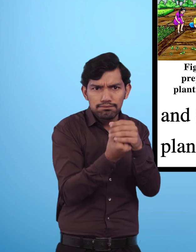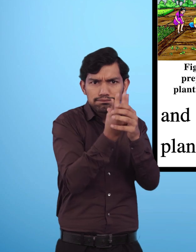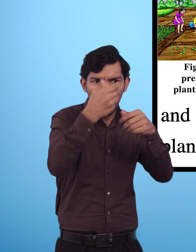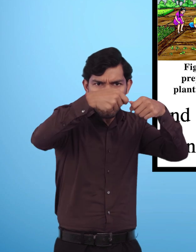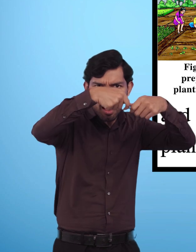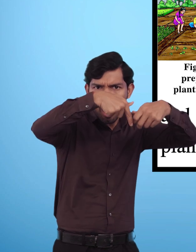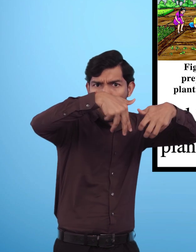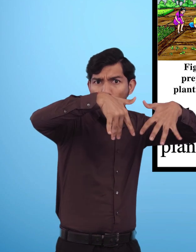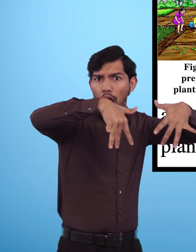soil.